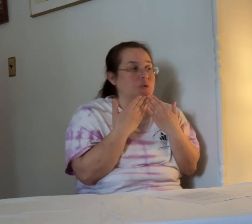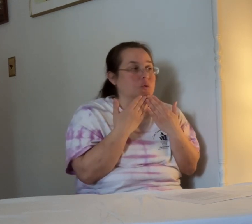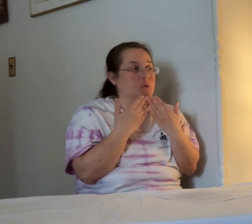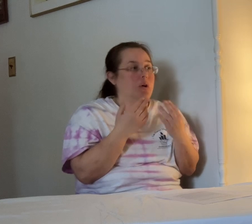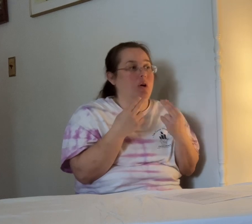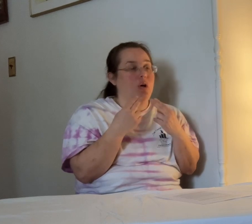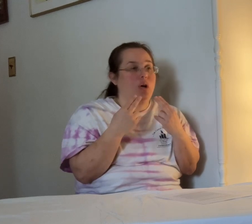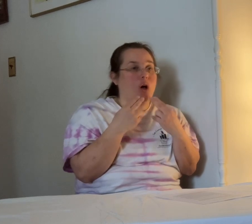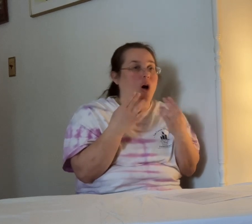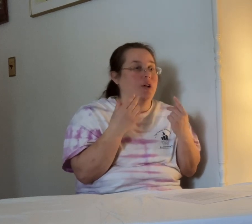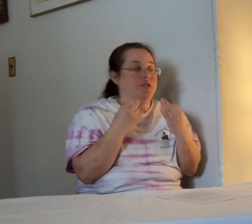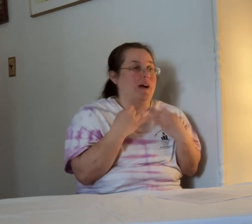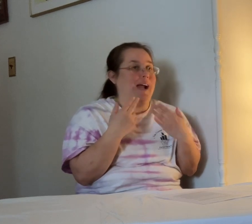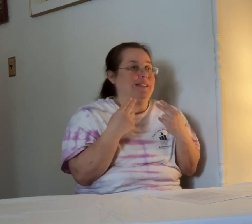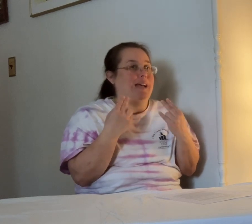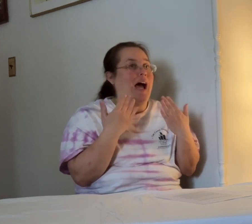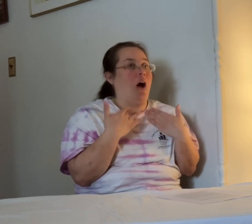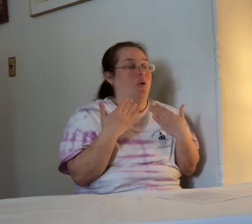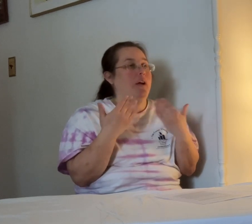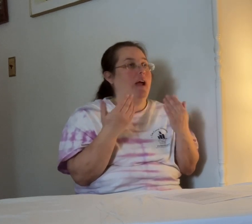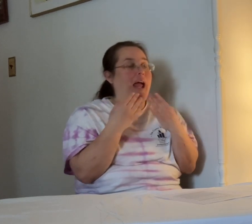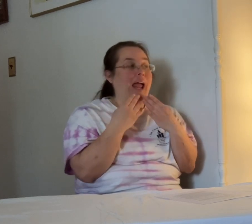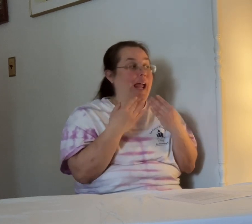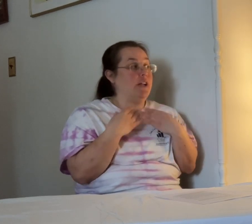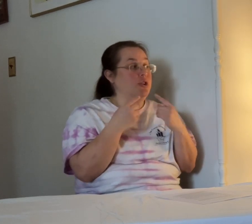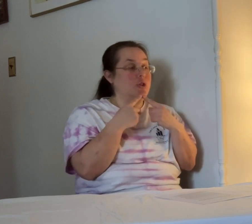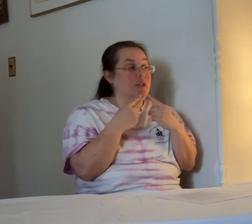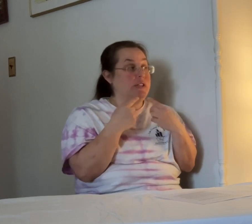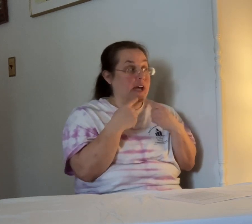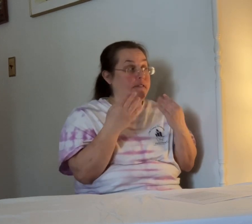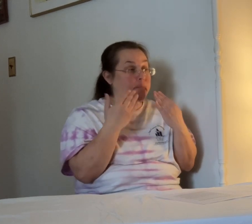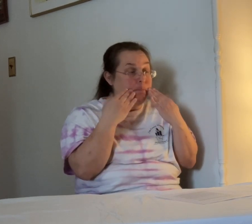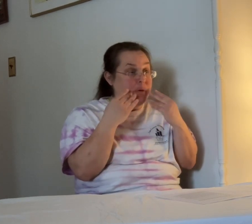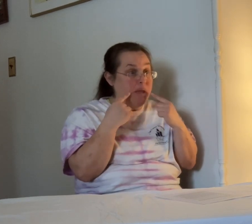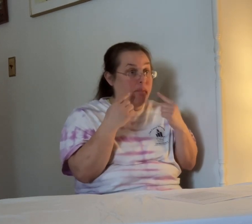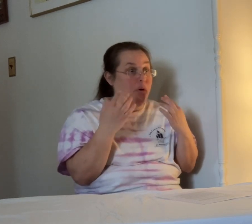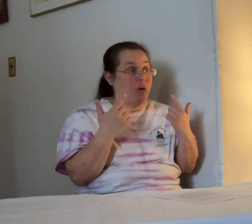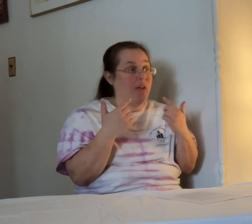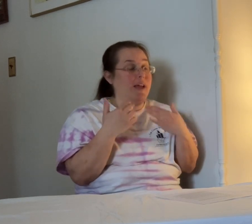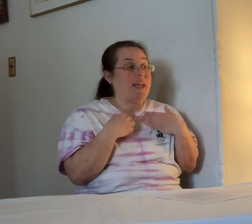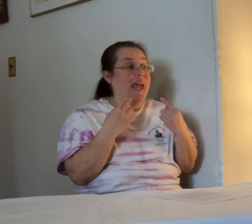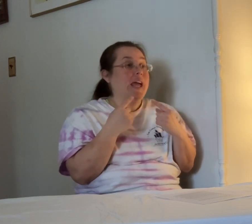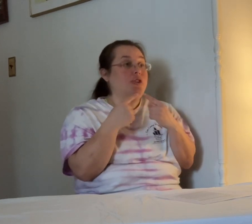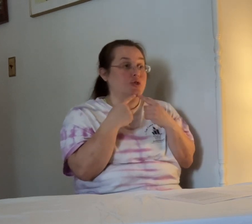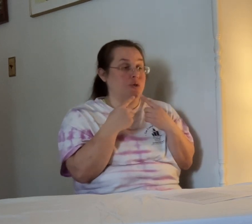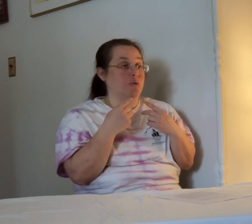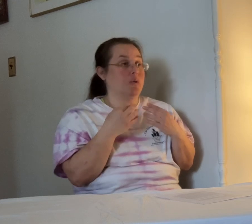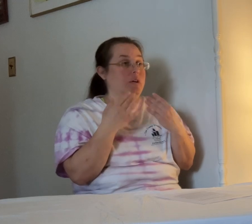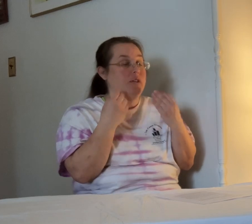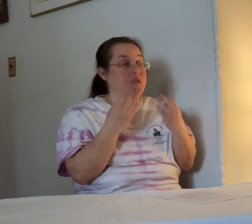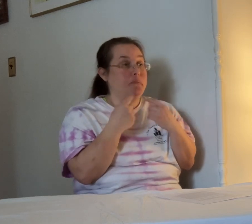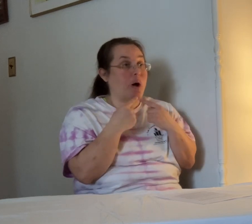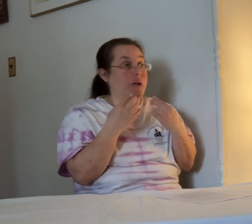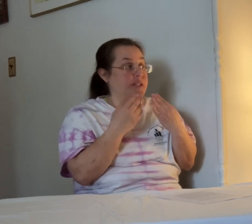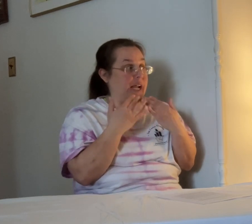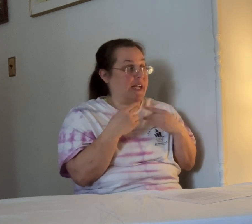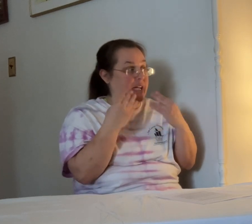to contract out, and deaf people can do